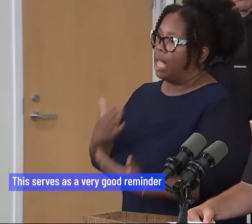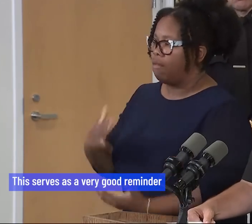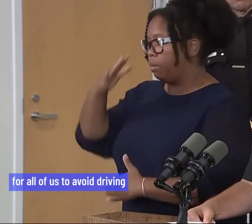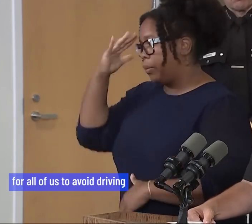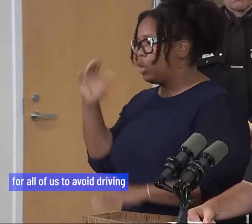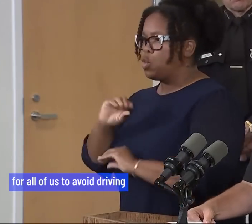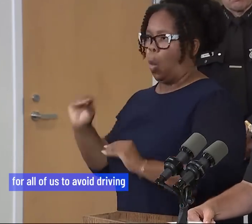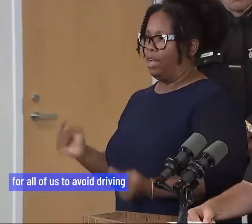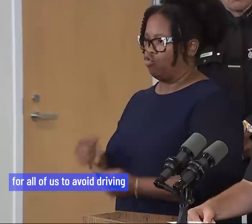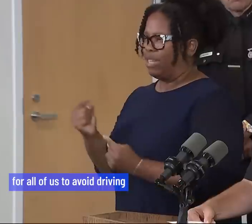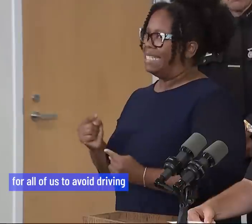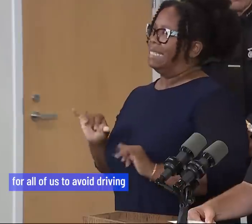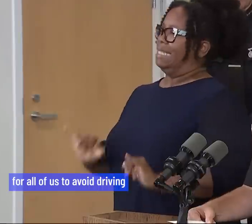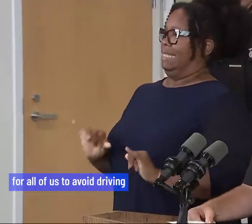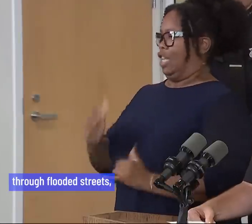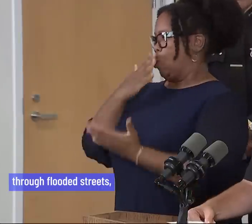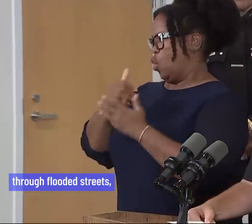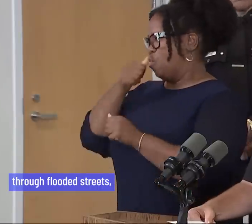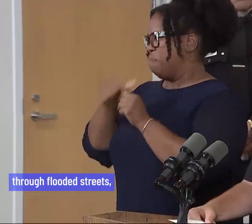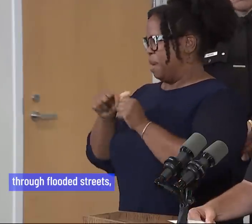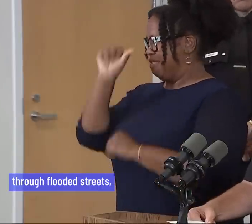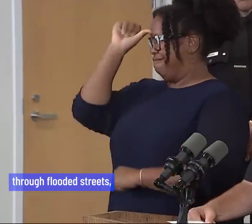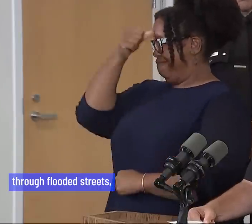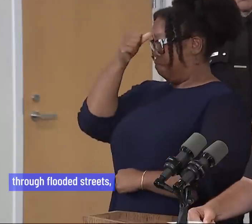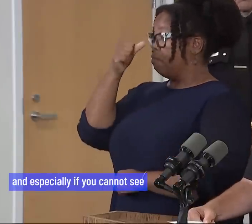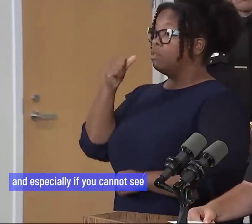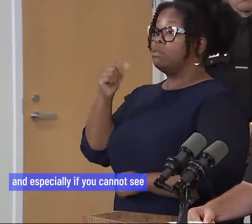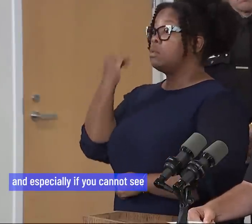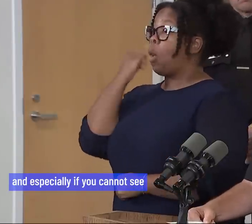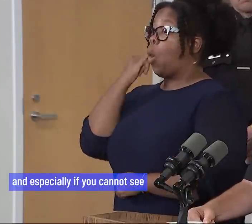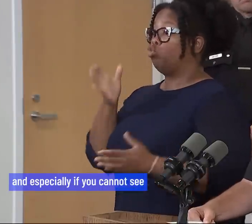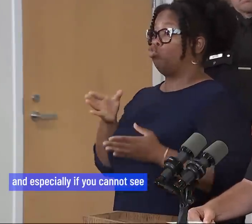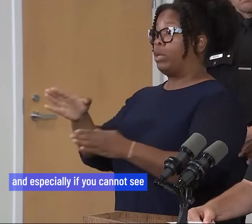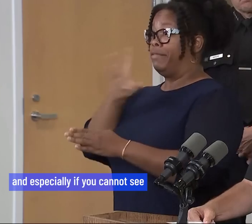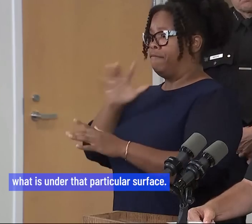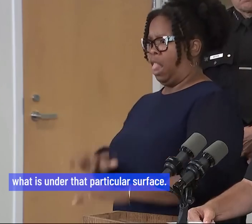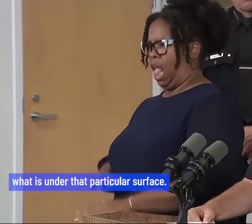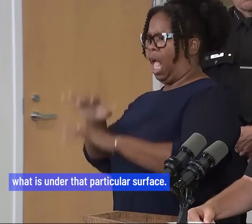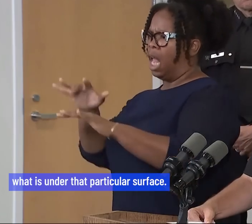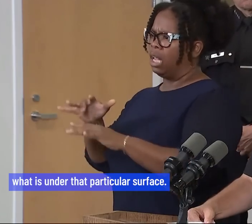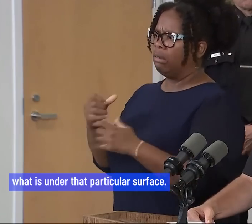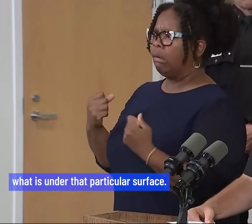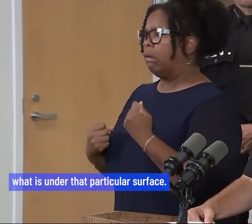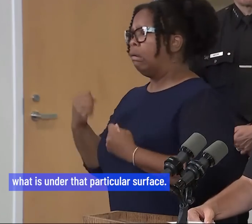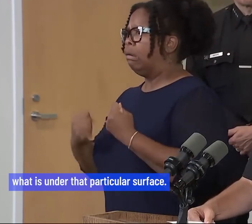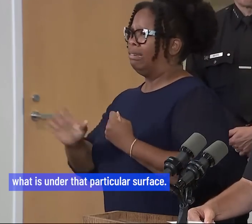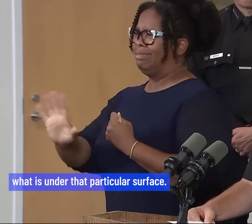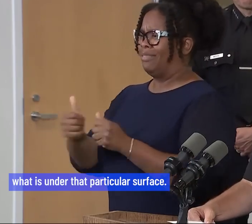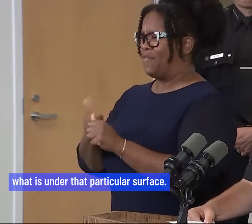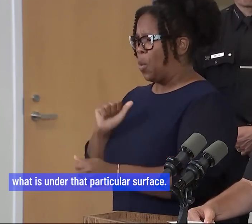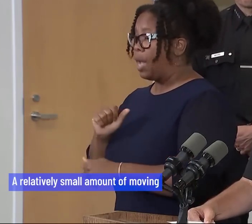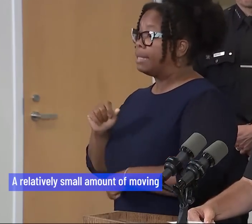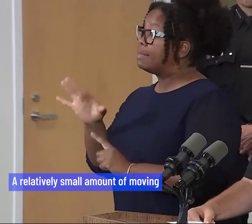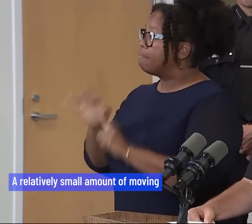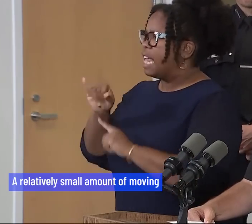good reminder for all of us to avoid driving through flooded streets, and especially if you cannot see what is under the particular